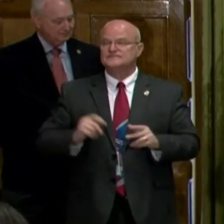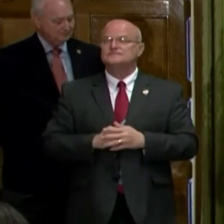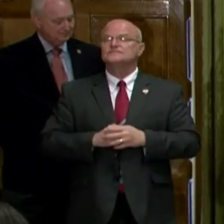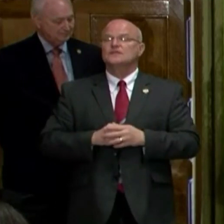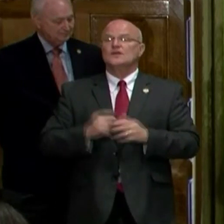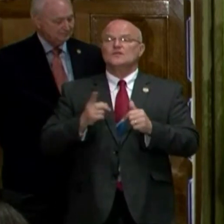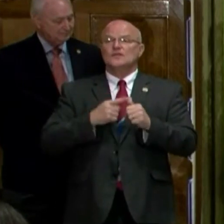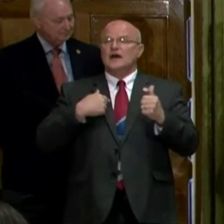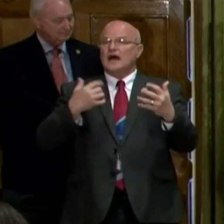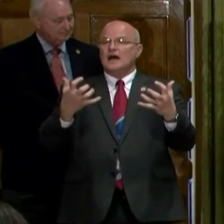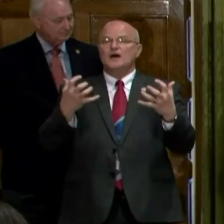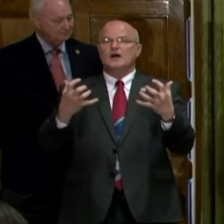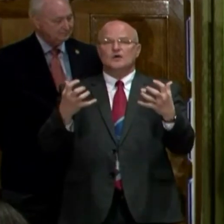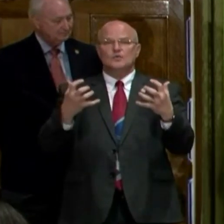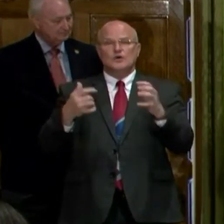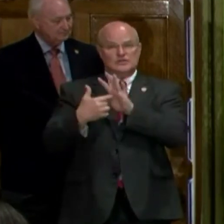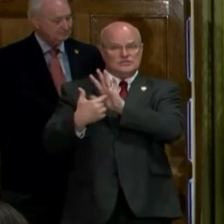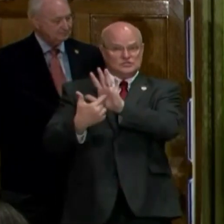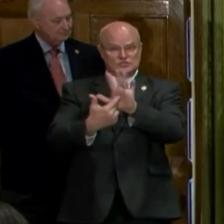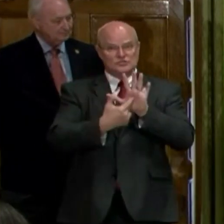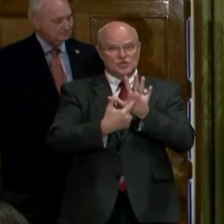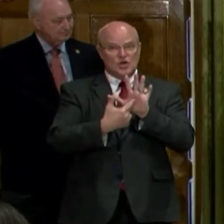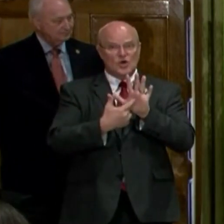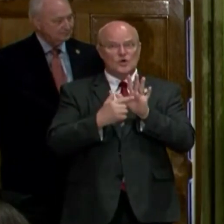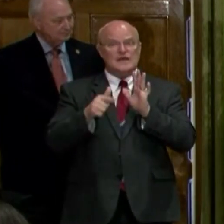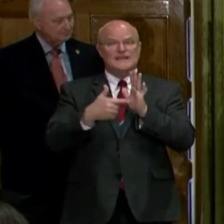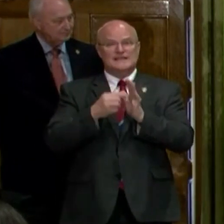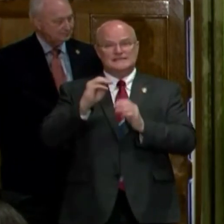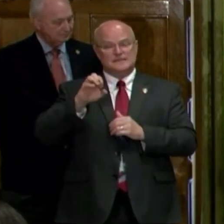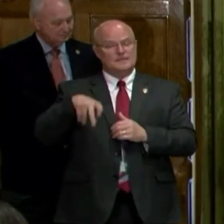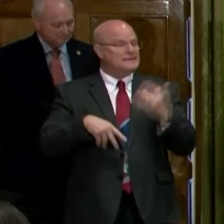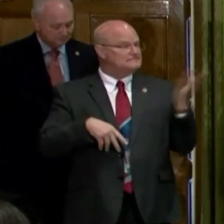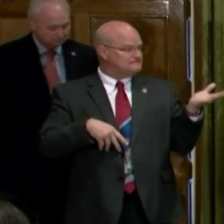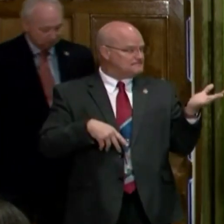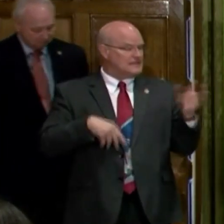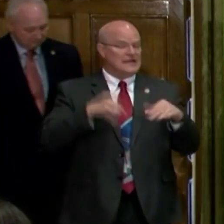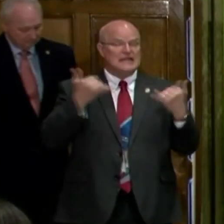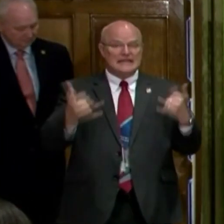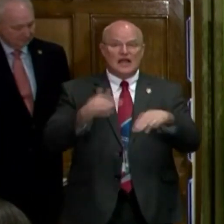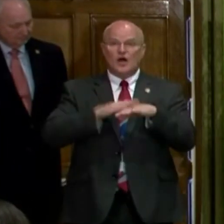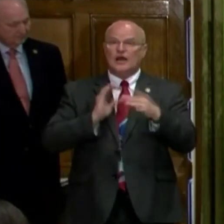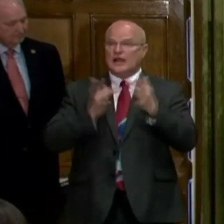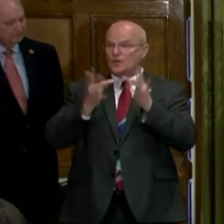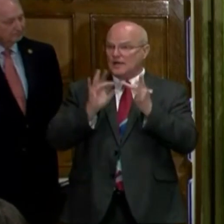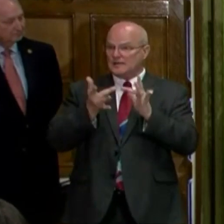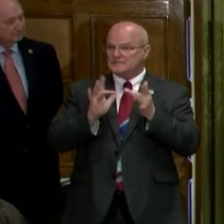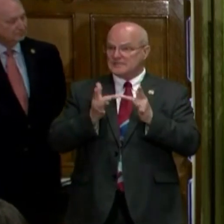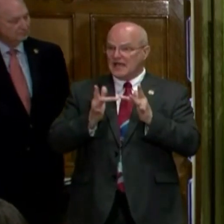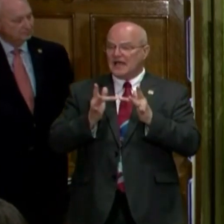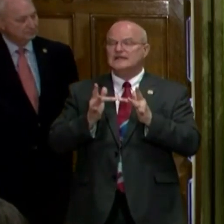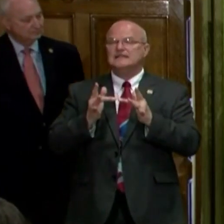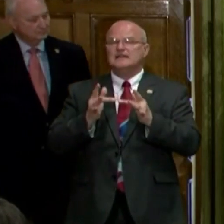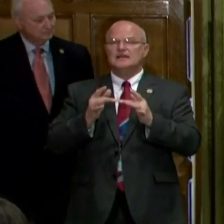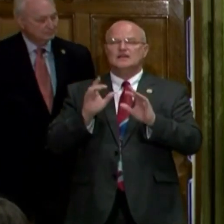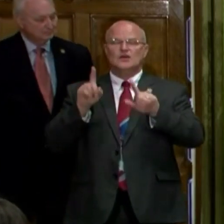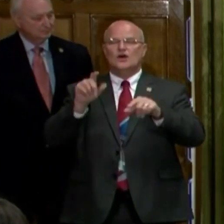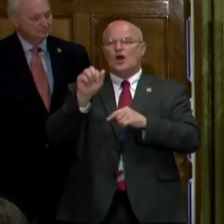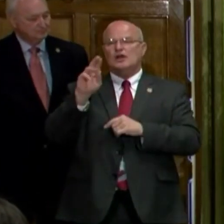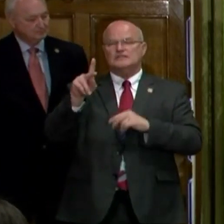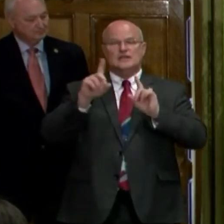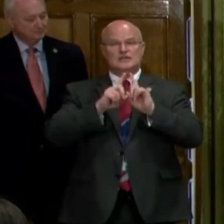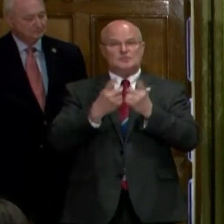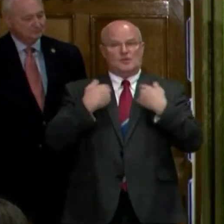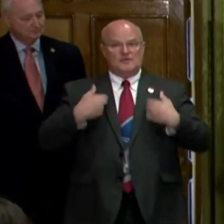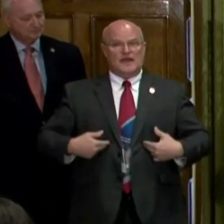First of all, I want to show this map, which is on our website. Going to the Arkansas Department of